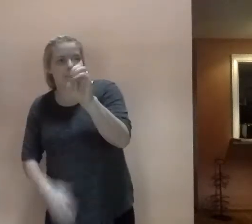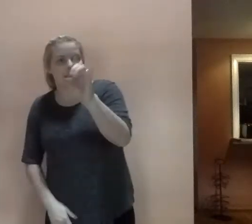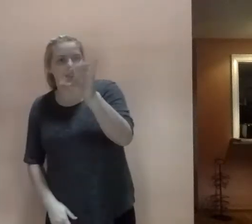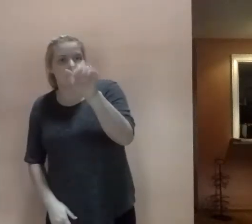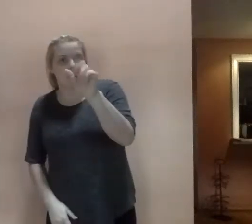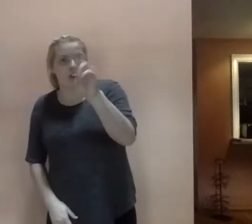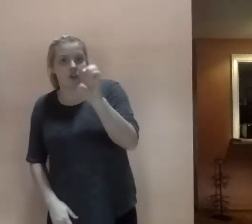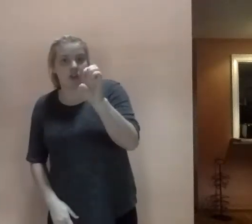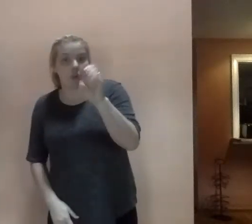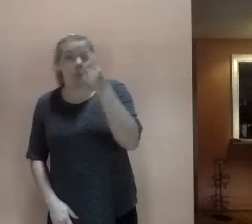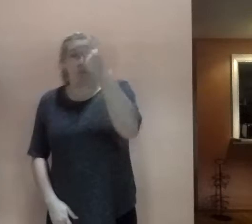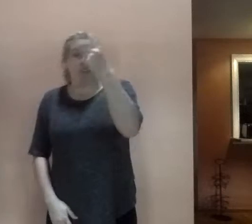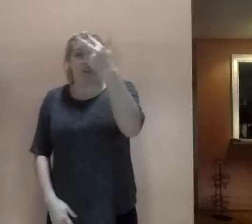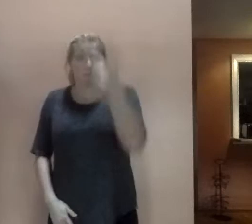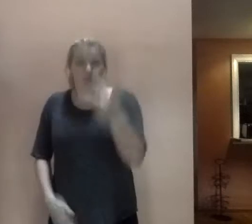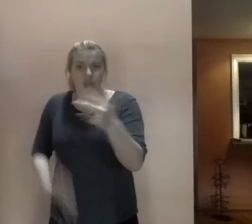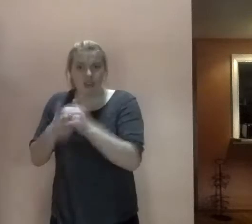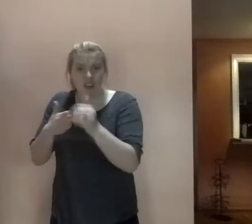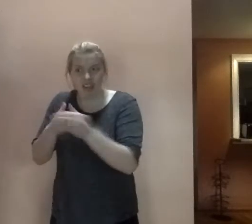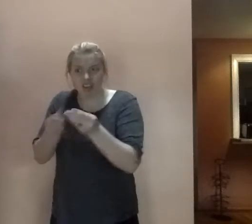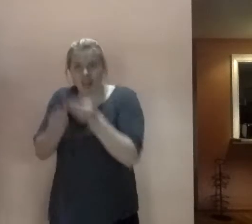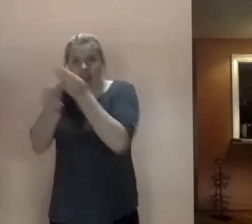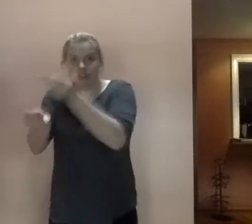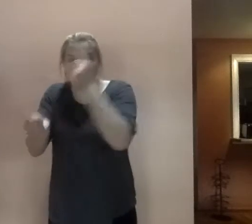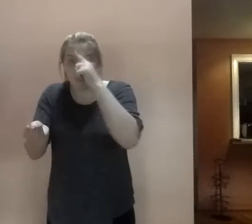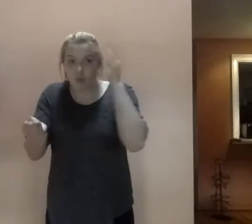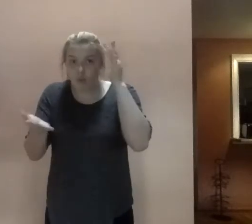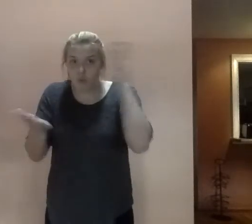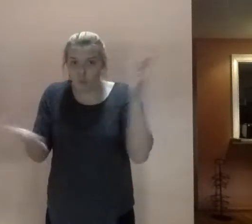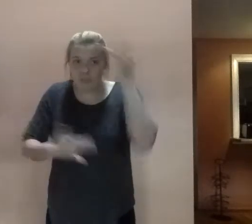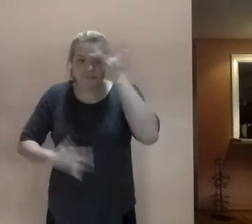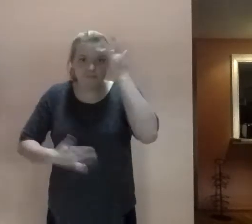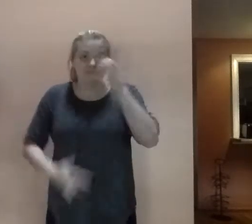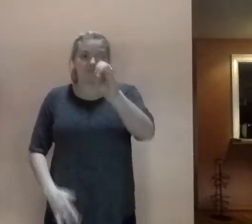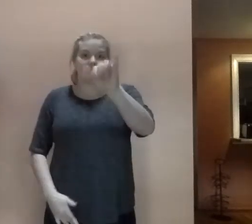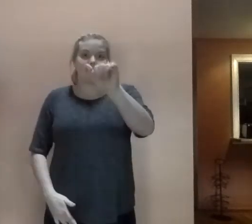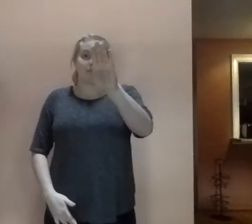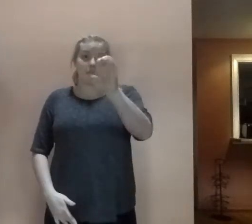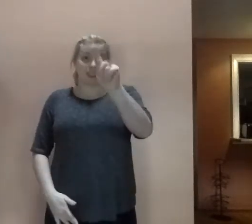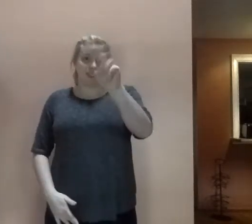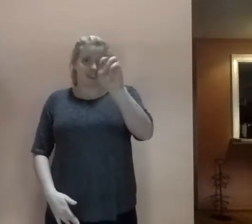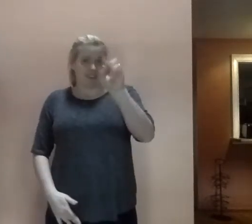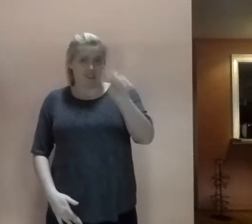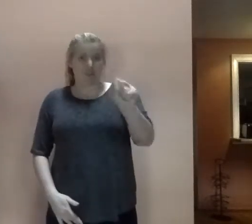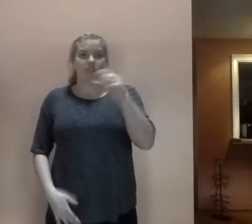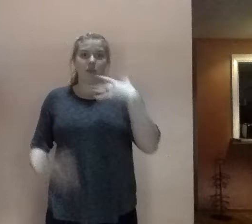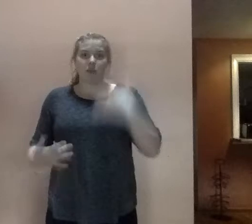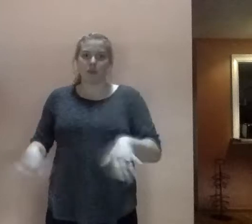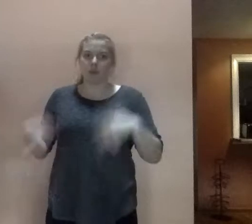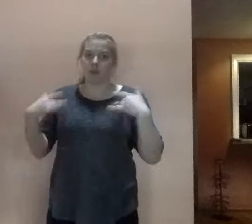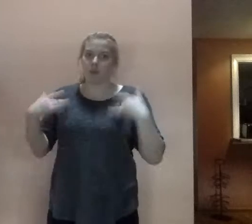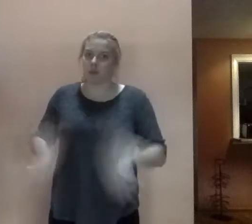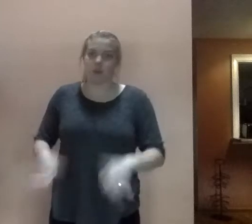with diabetes. 1 in 10 total healthcare dollars is spent on people with diabetes. There's